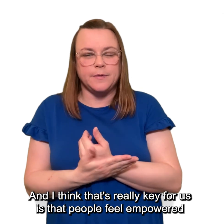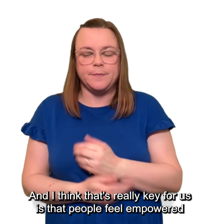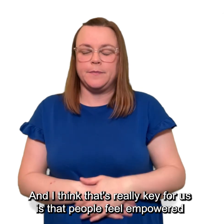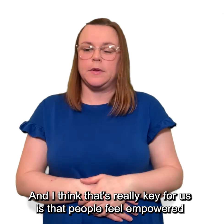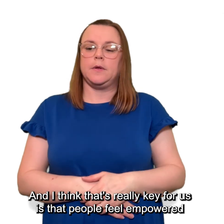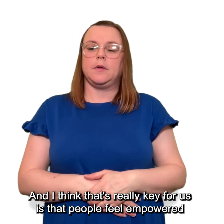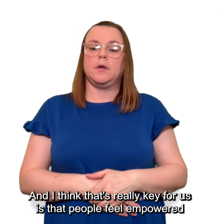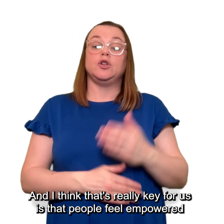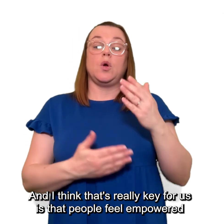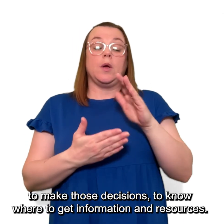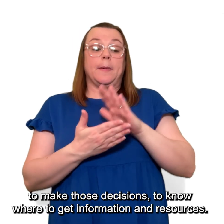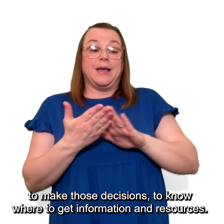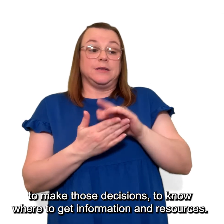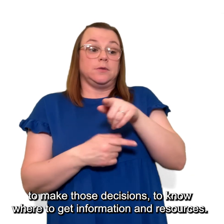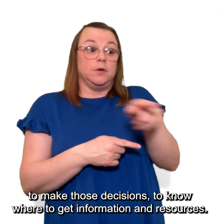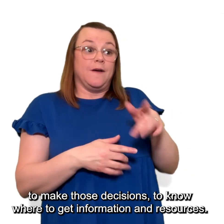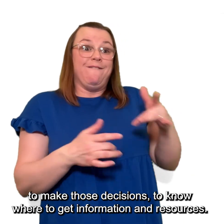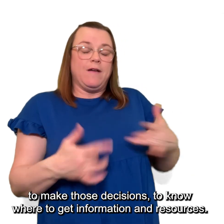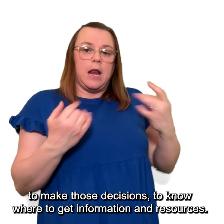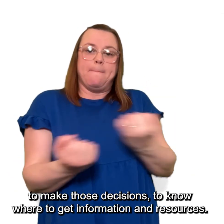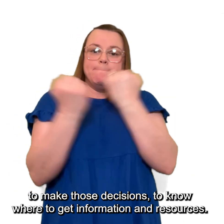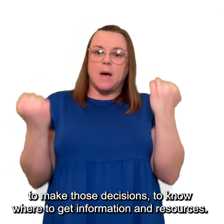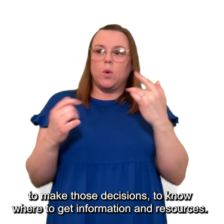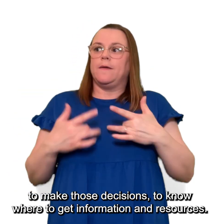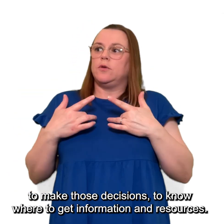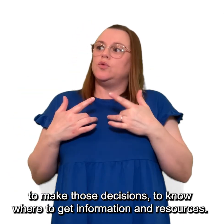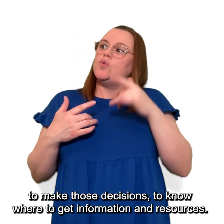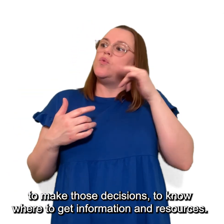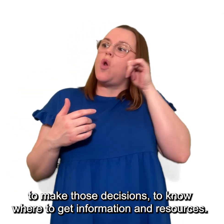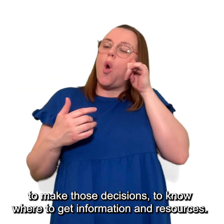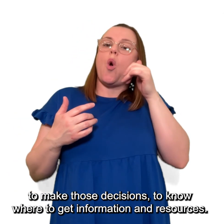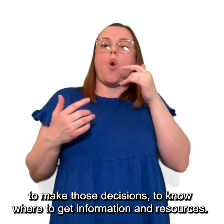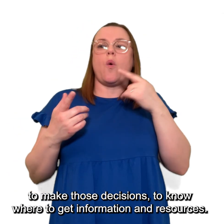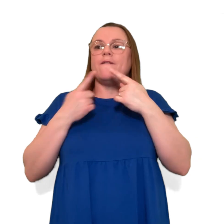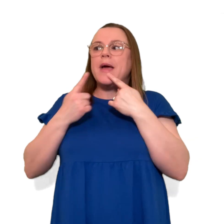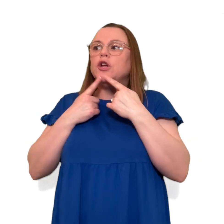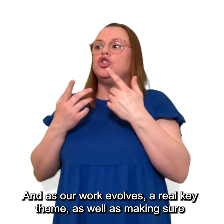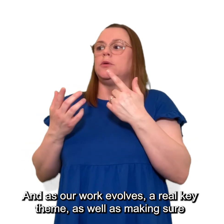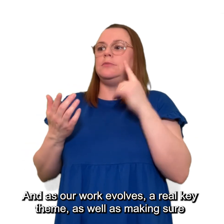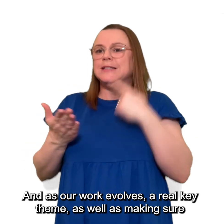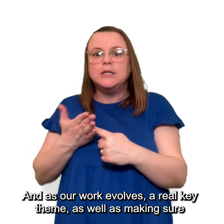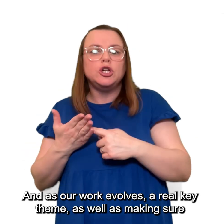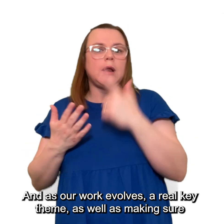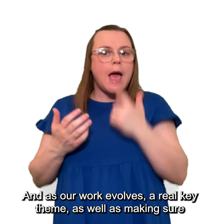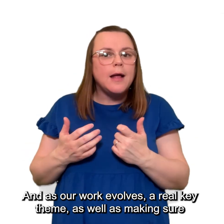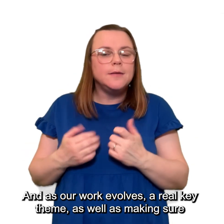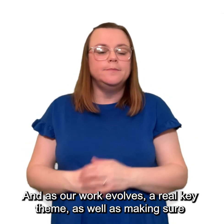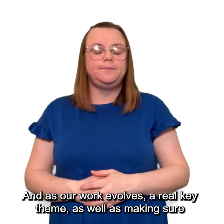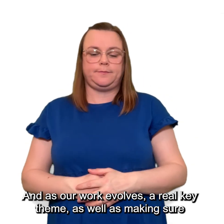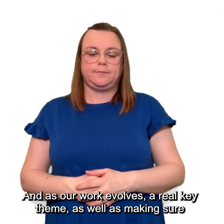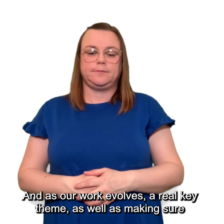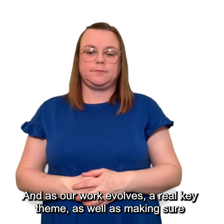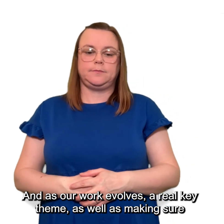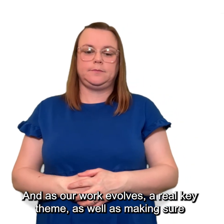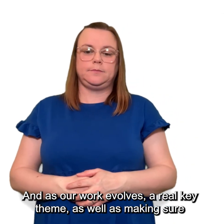that people feel empowered to make those decisions, to know where to get information and resources. And as our work evolves, a